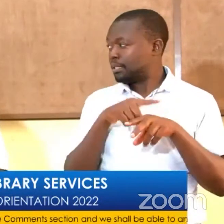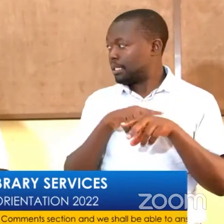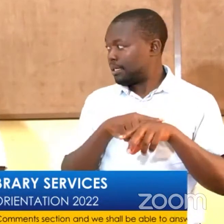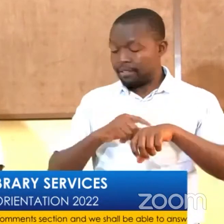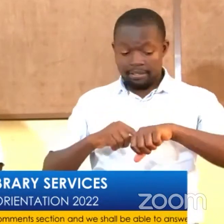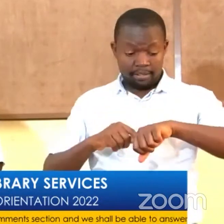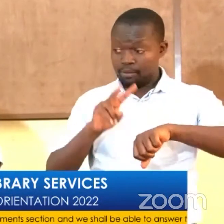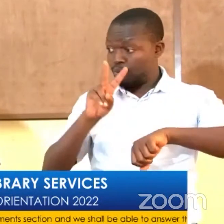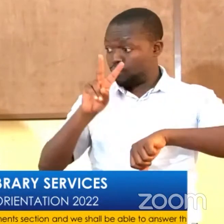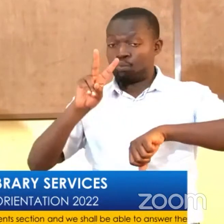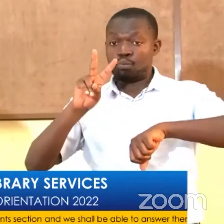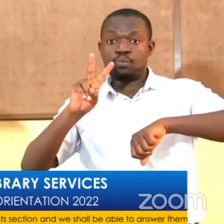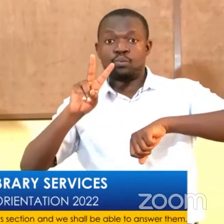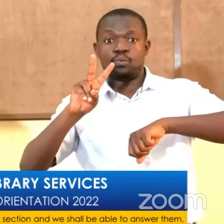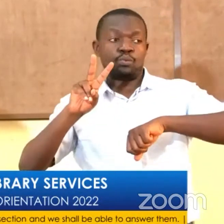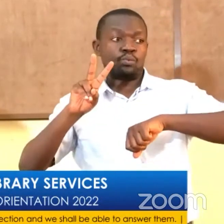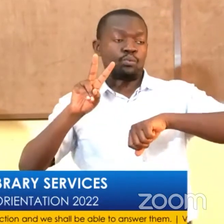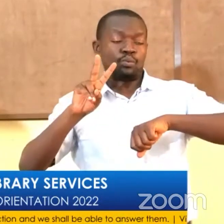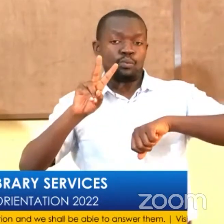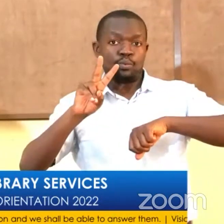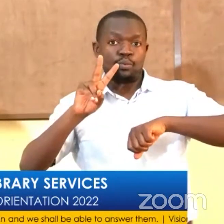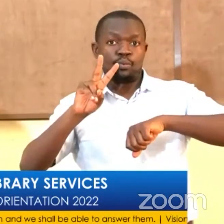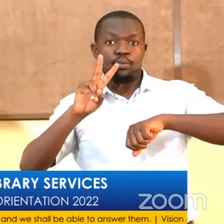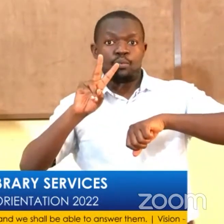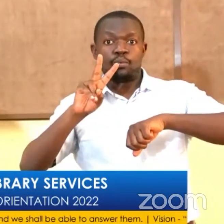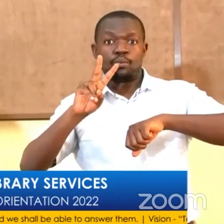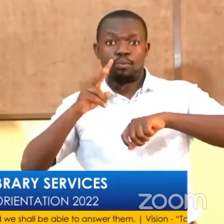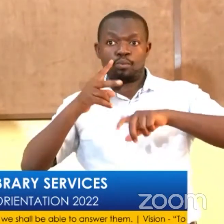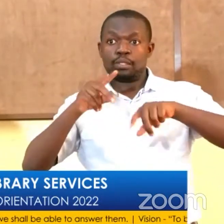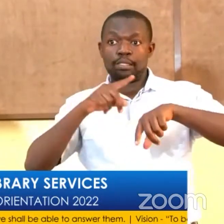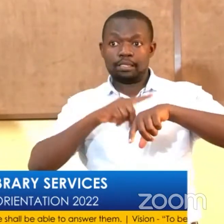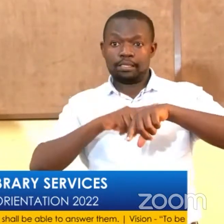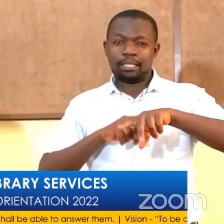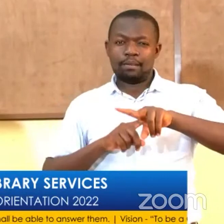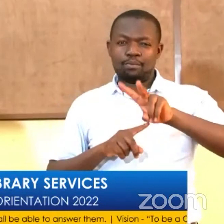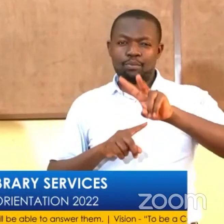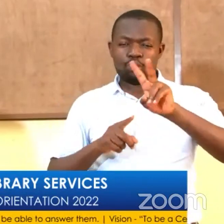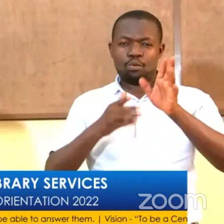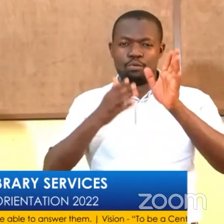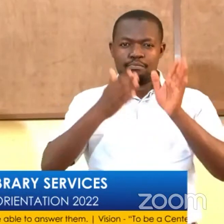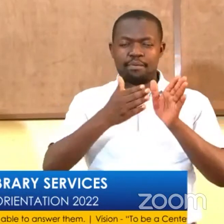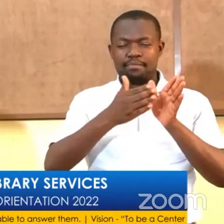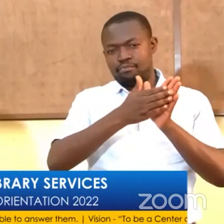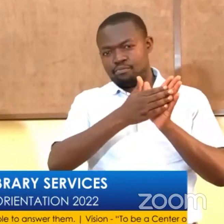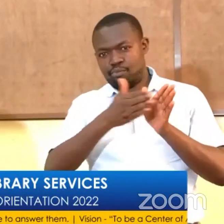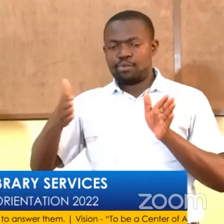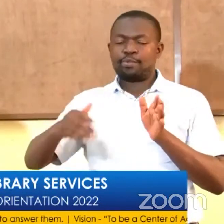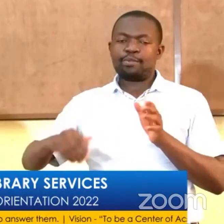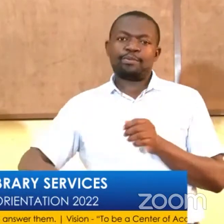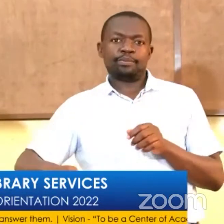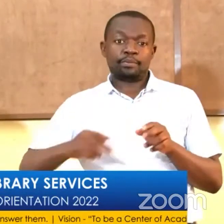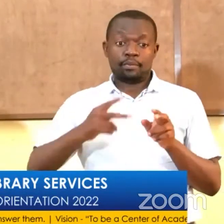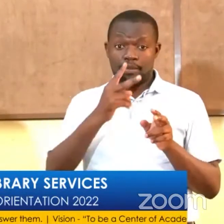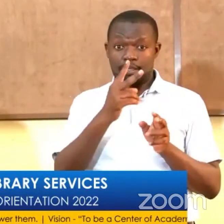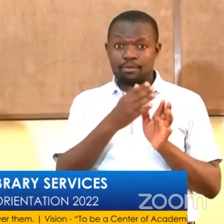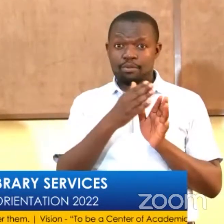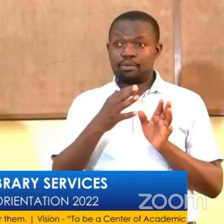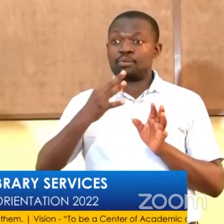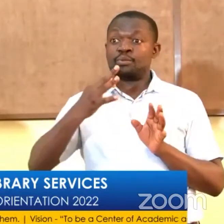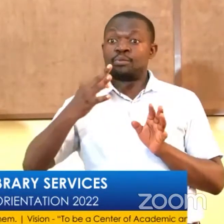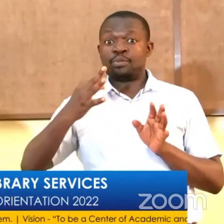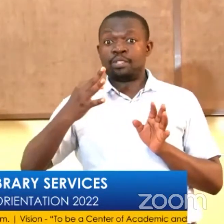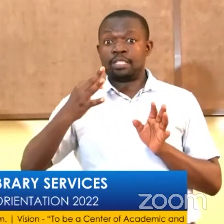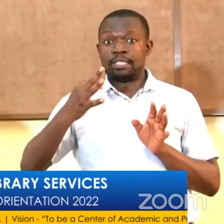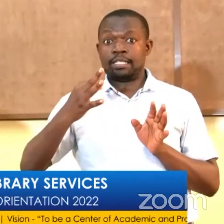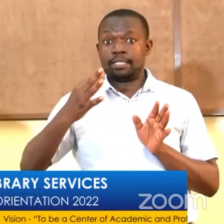2. we are going to begin at exactly 2 to 3 p.m. with the university bursar.